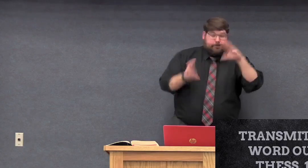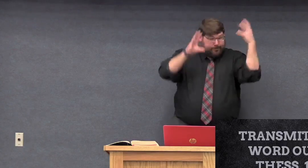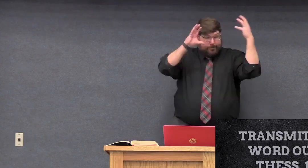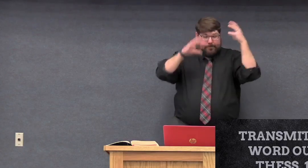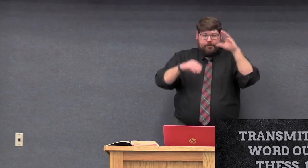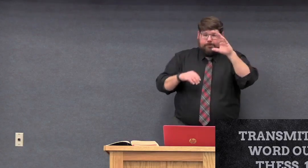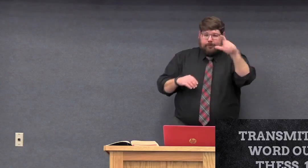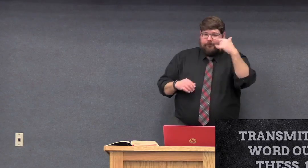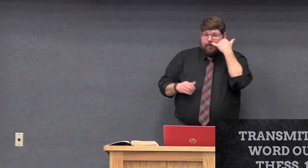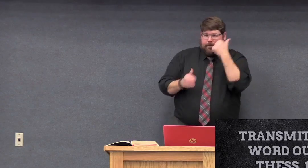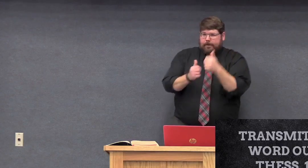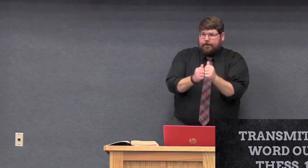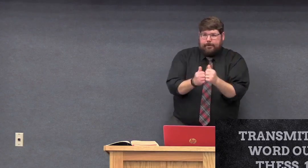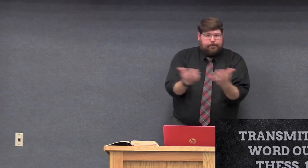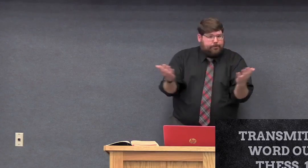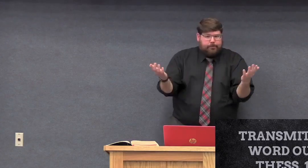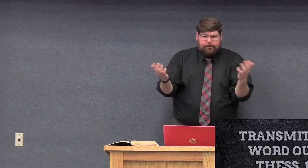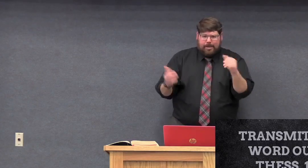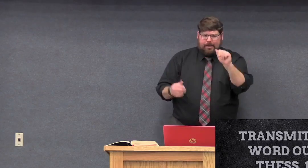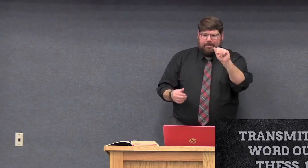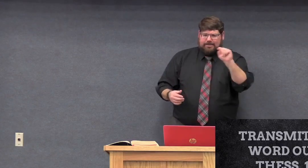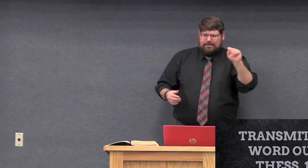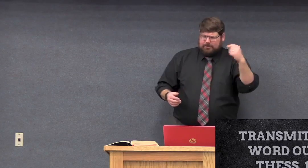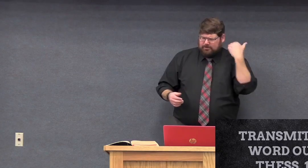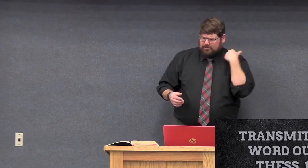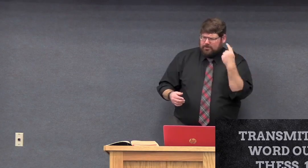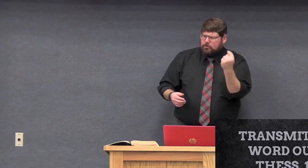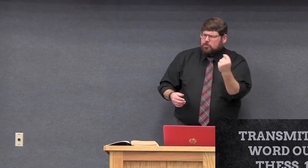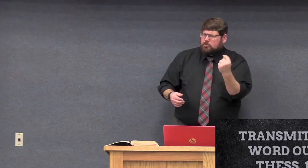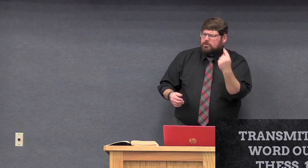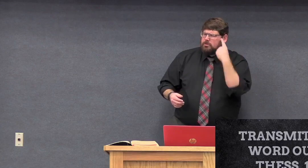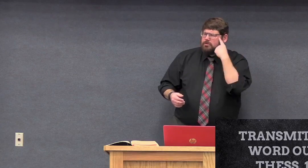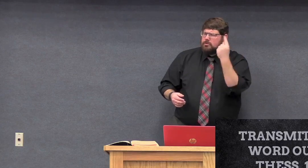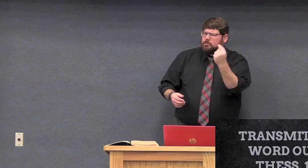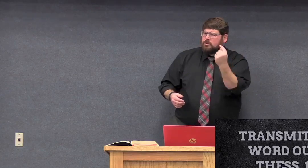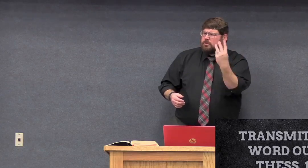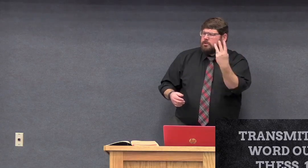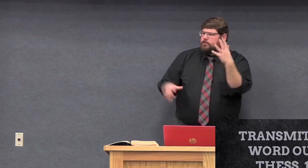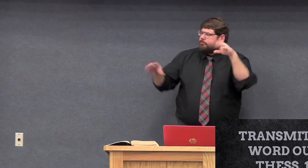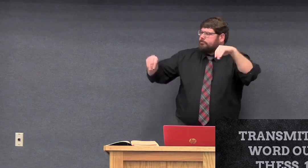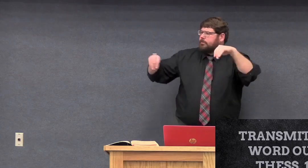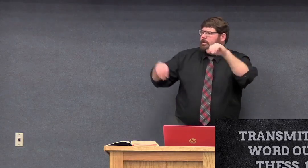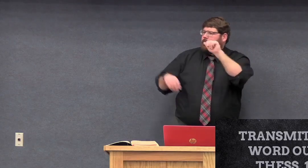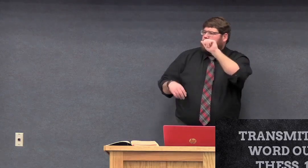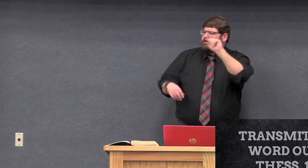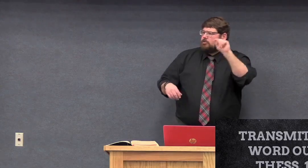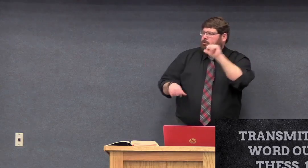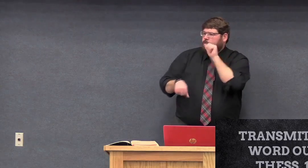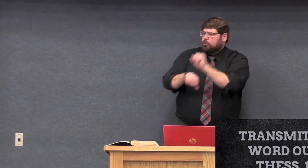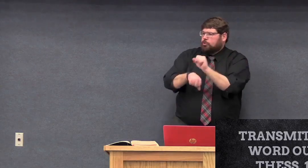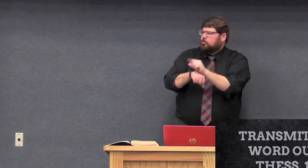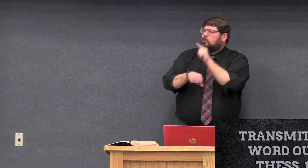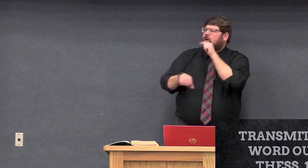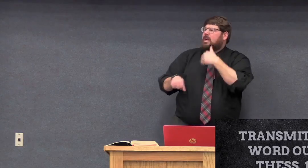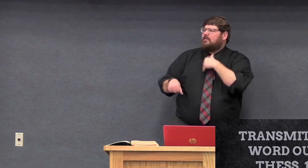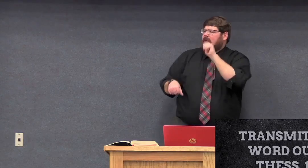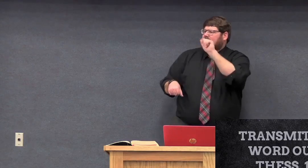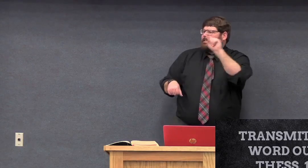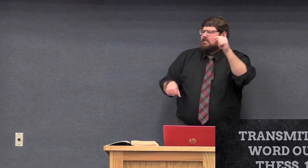I was talking with a student recently. There was a problem with the cell phone. Remember on Tuesday or Wednesday in the big AT&T outage? How